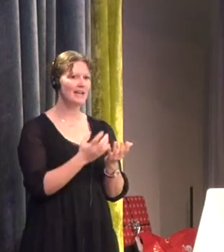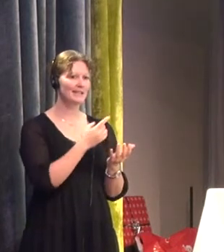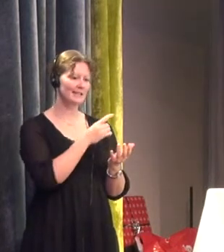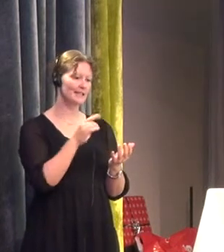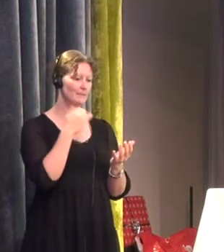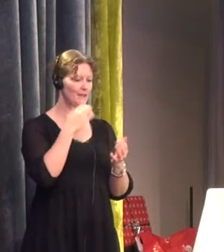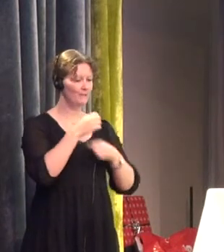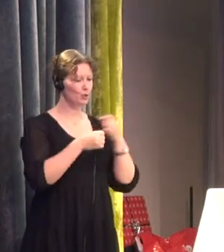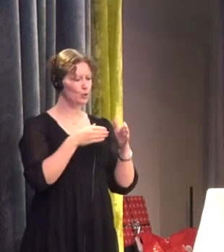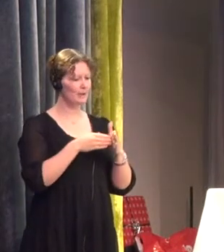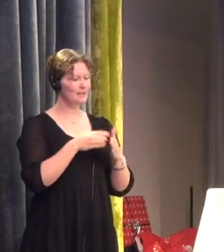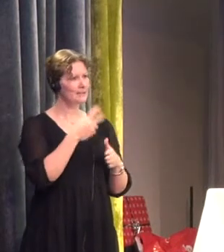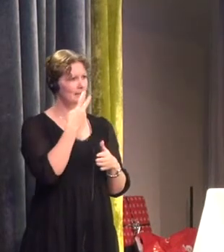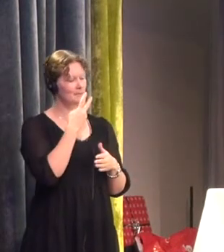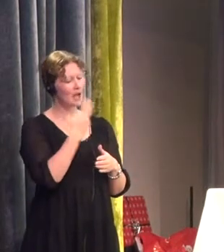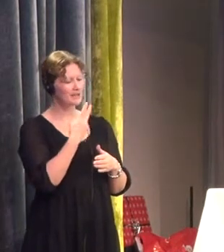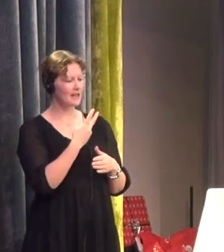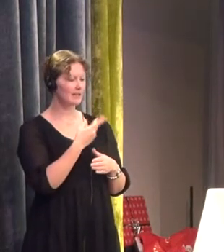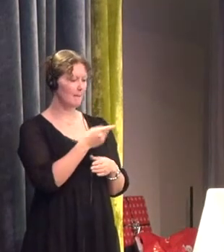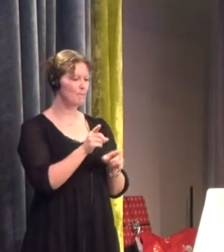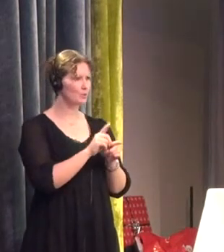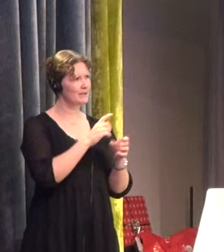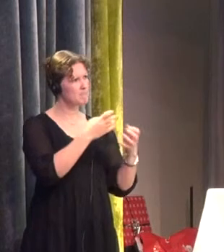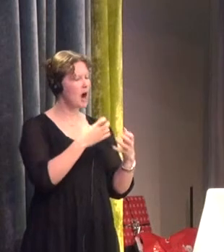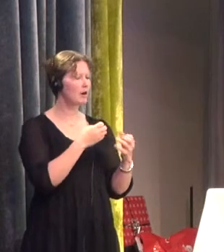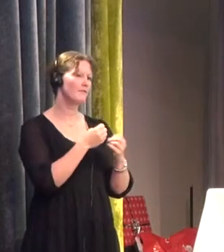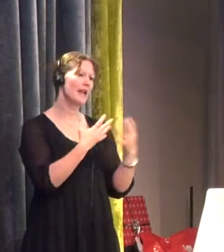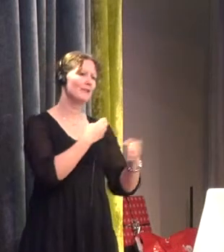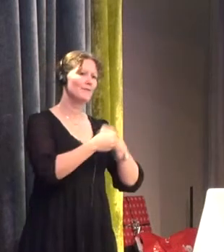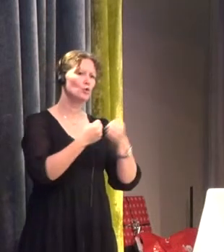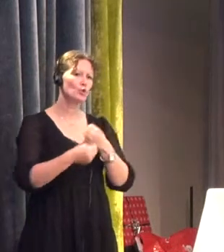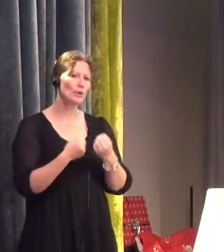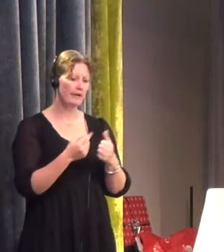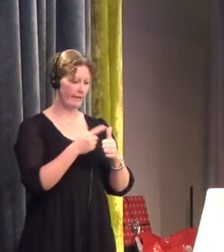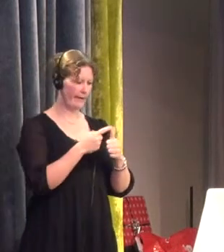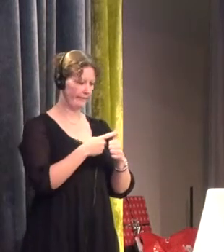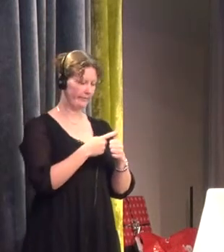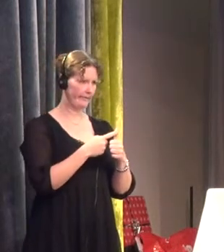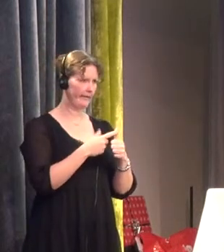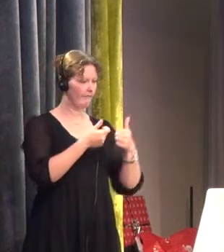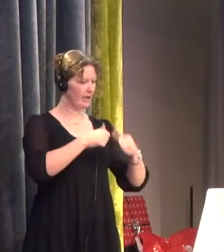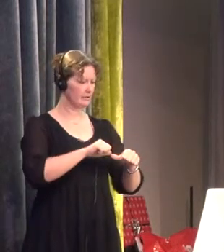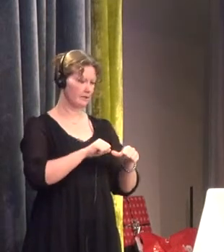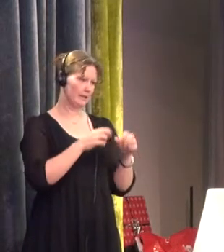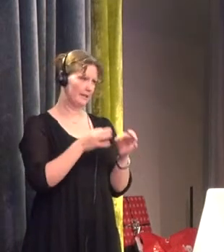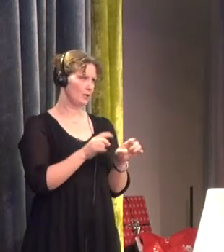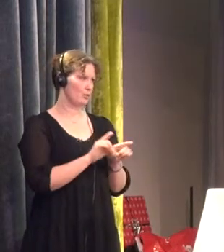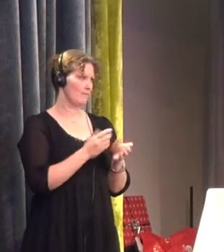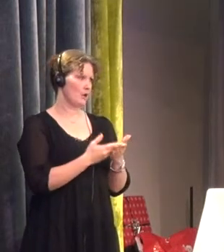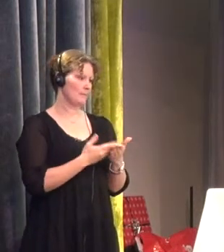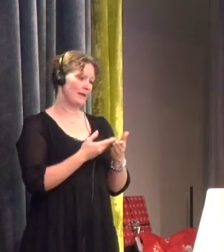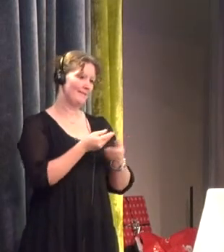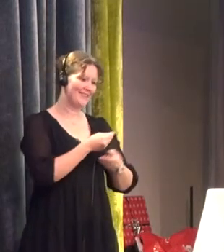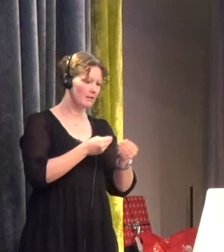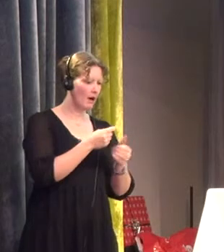functions, whether it's a high-level function such as finance or a more basic function such as deciding where to live or